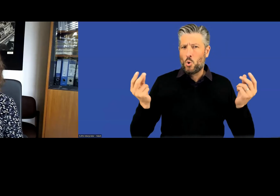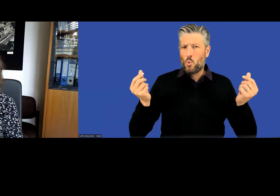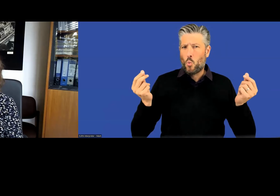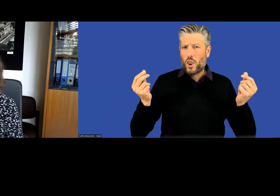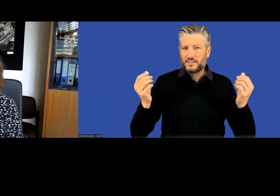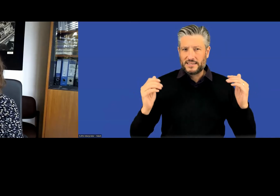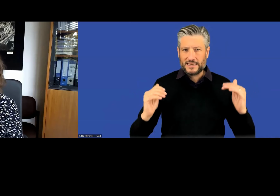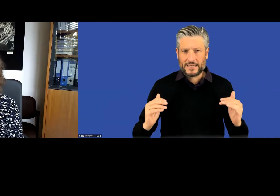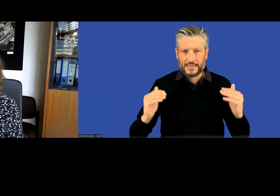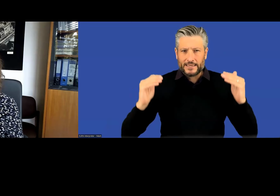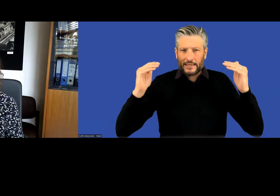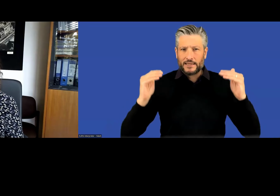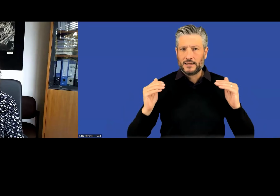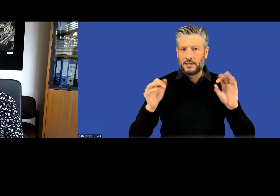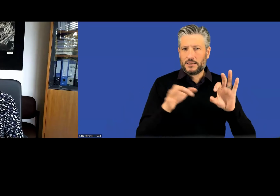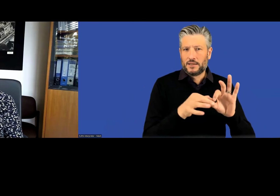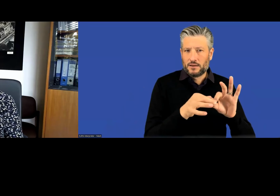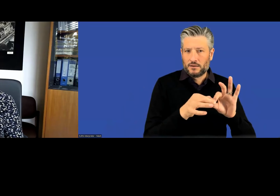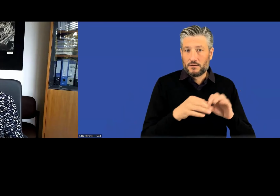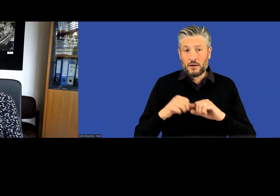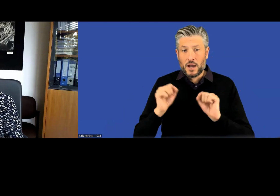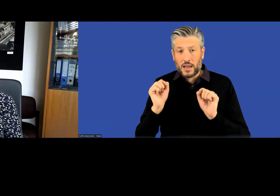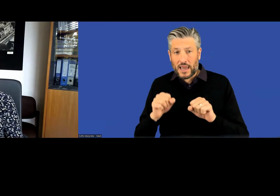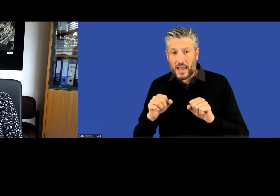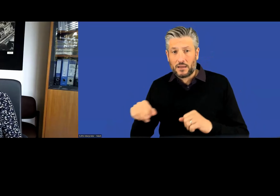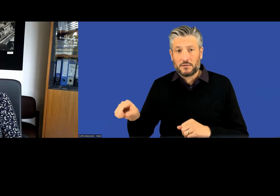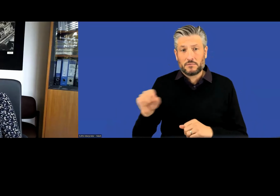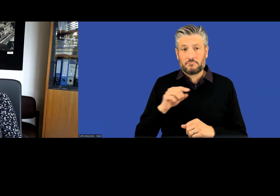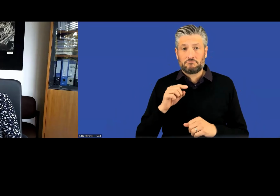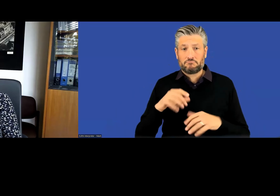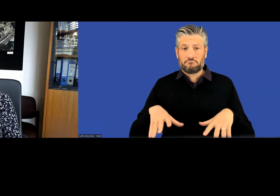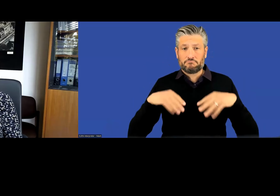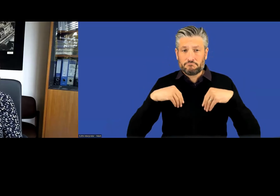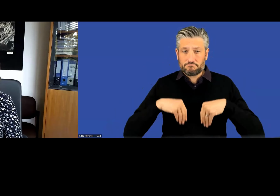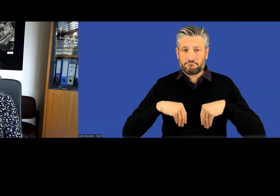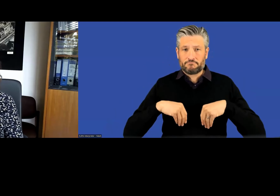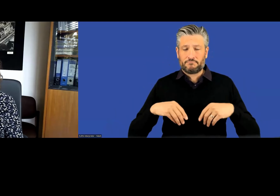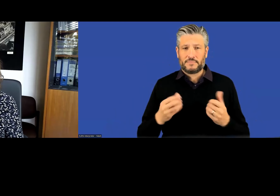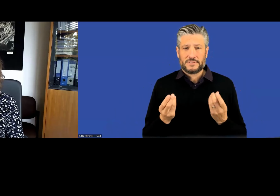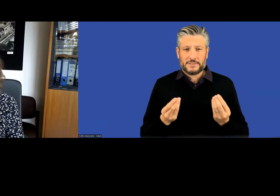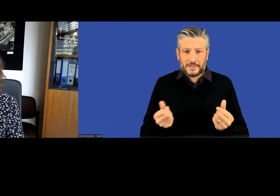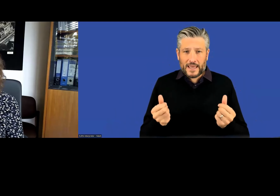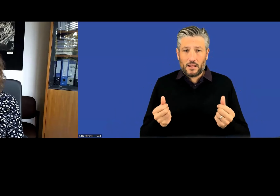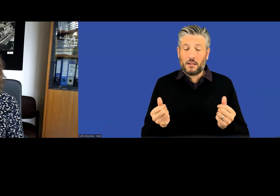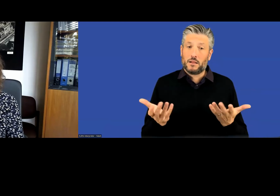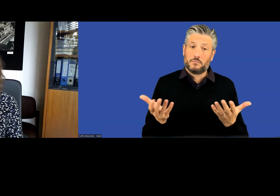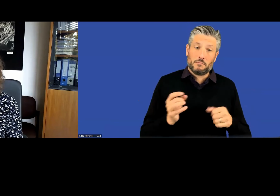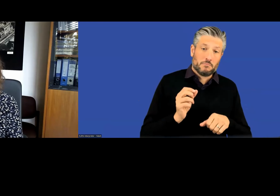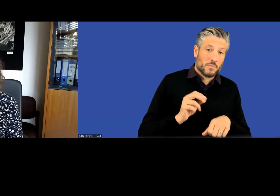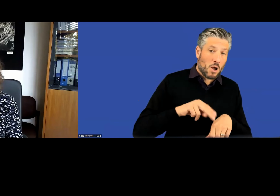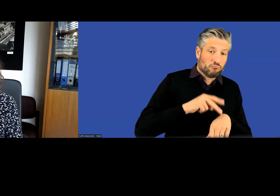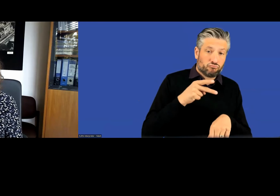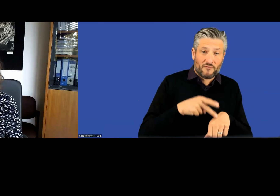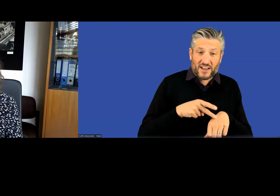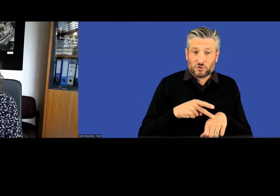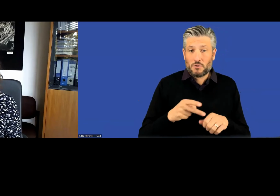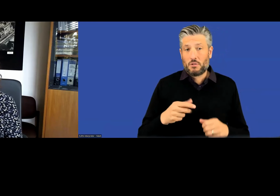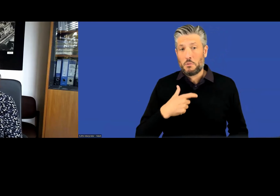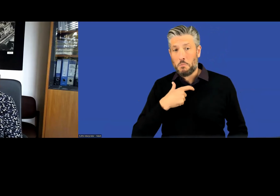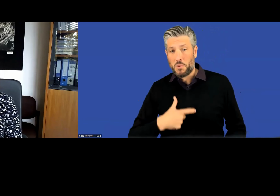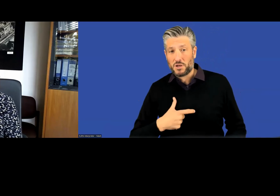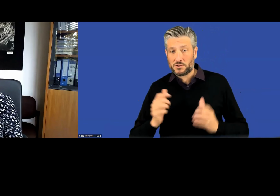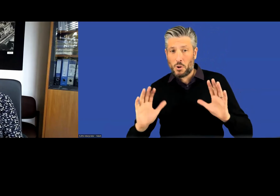people to apply these competencies in a way that add value, whether it's professionally or personally. DigiGen, a